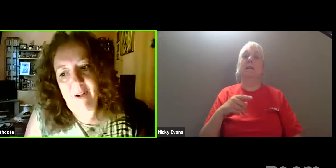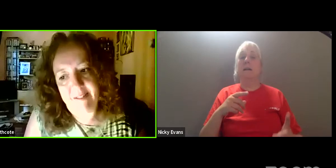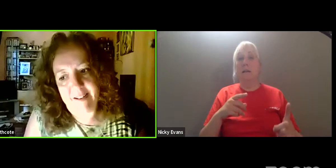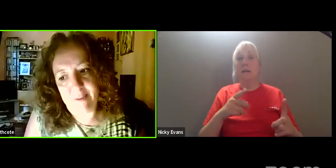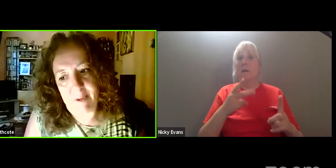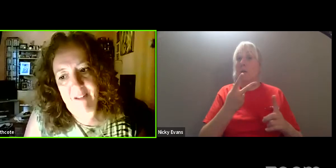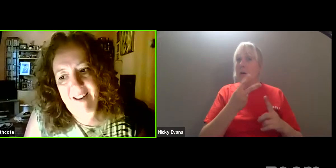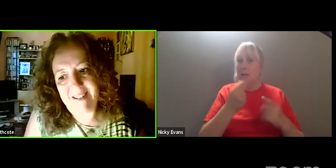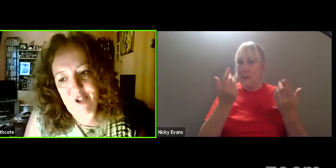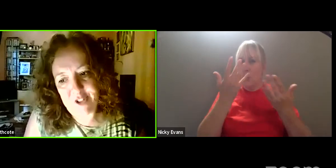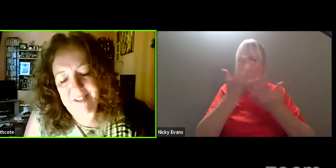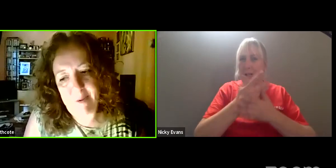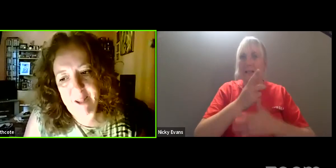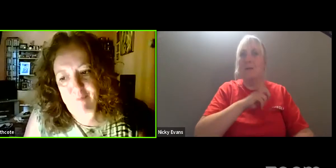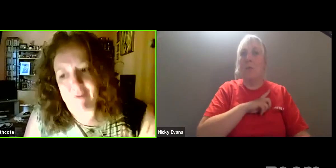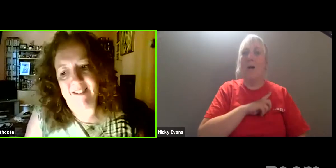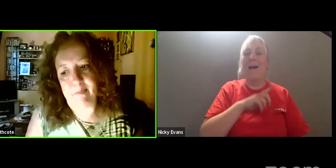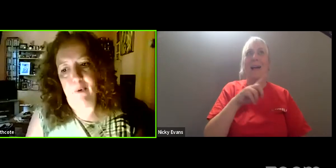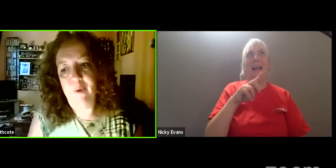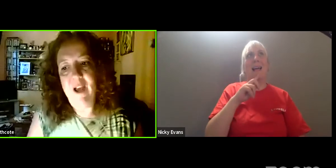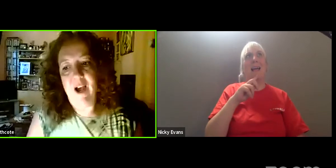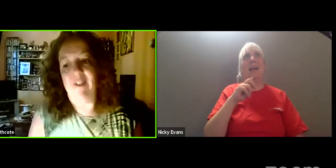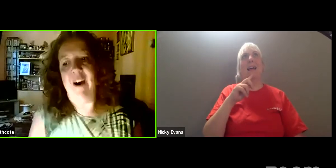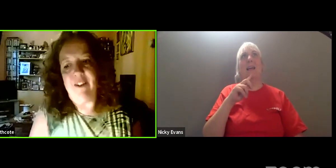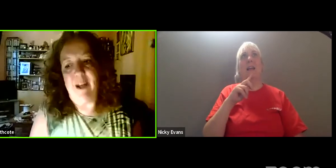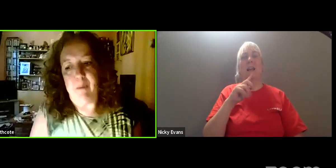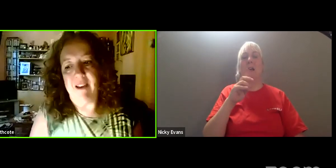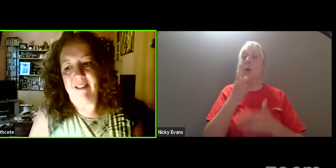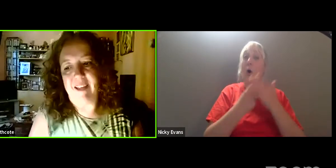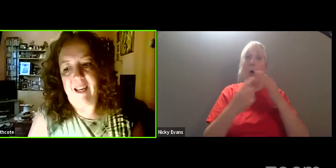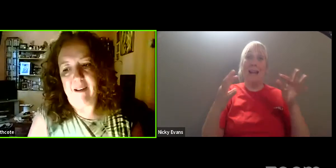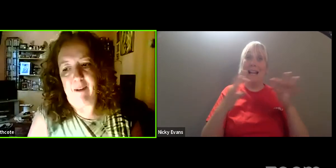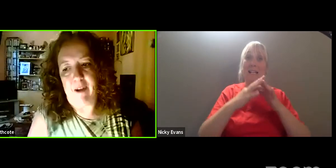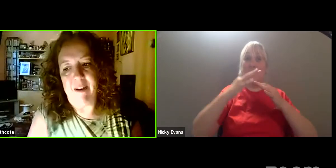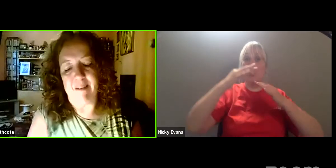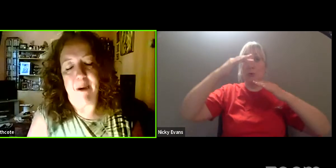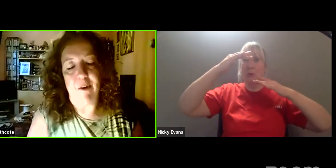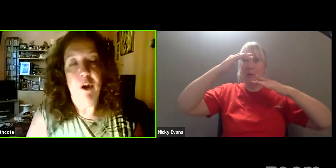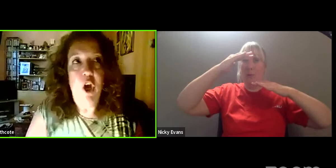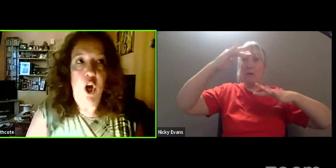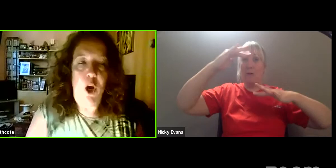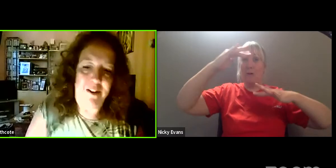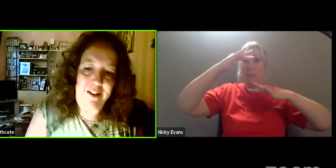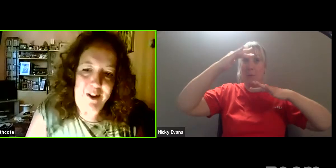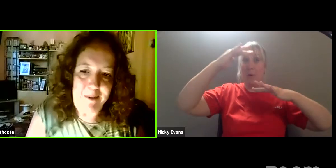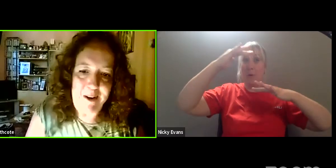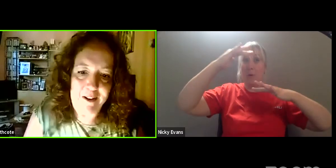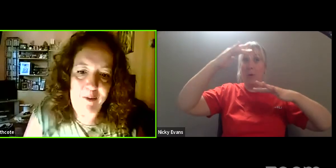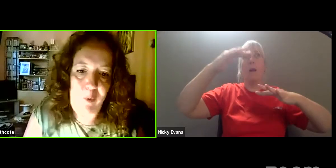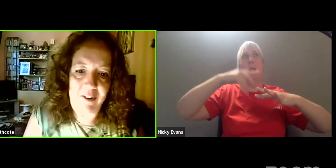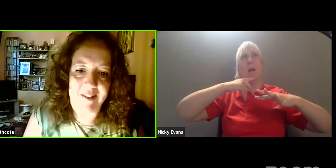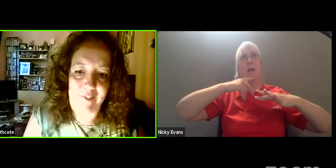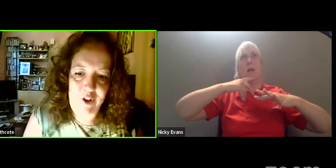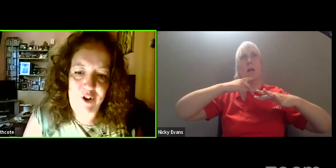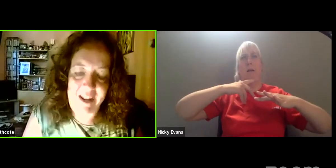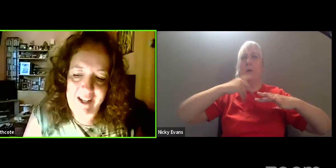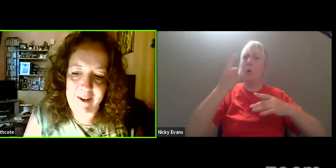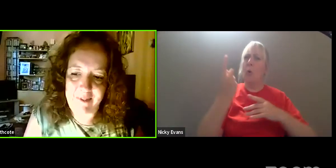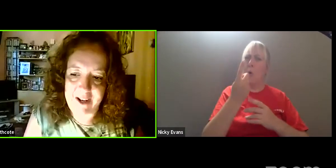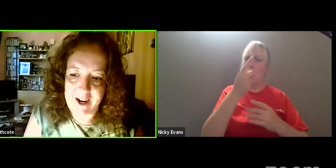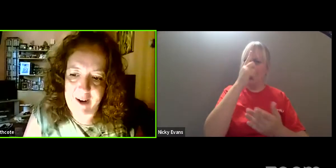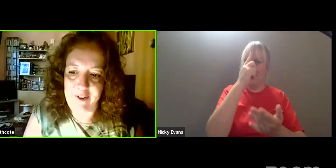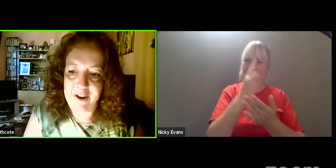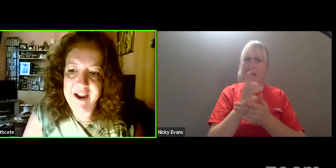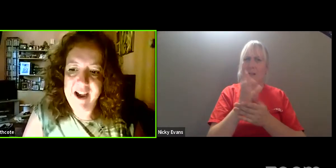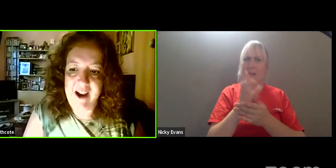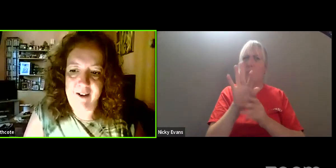some concerns because it isn't just about the principle of having that basic income, it's about who determines what's a sufficient income